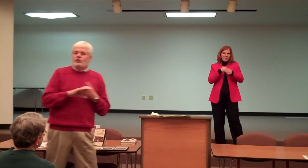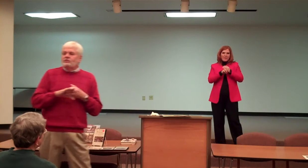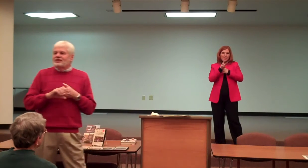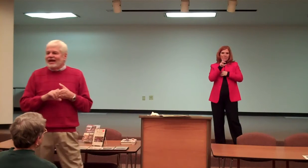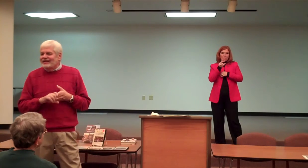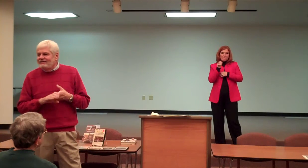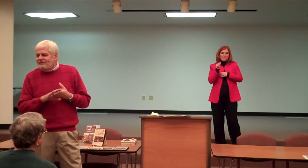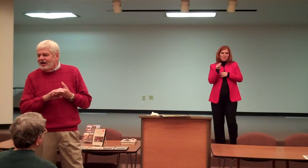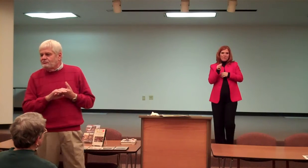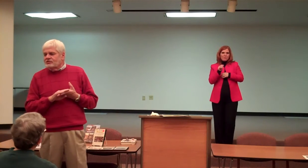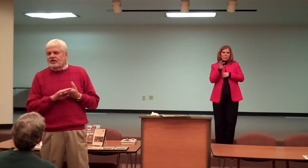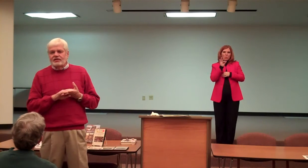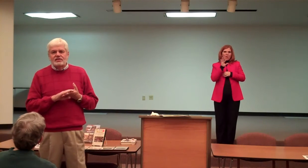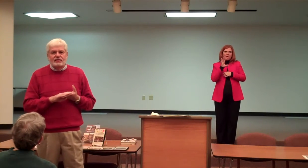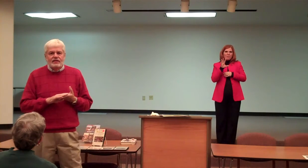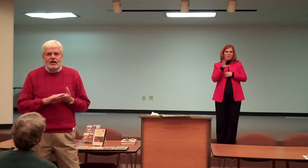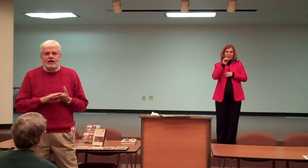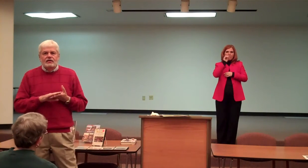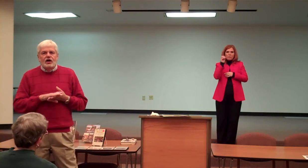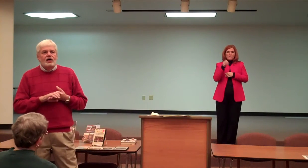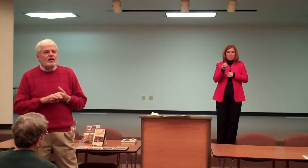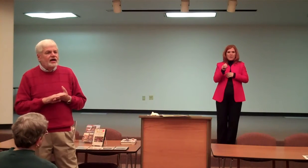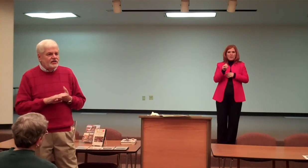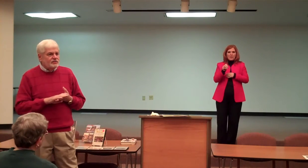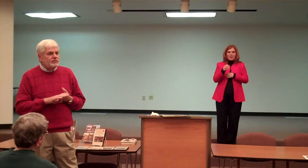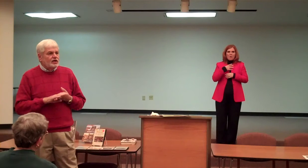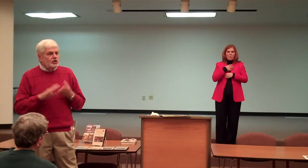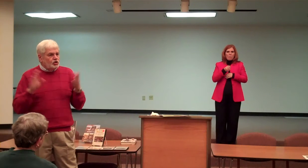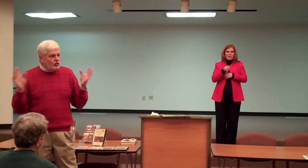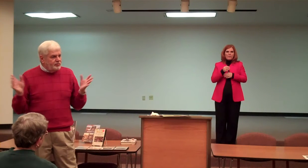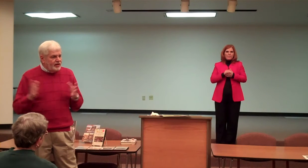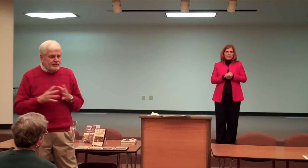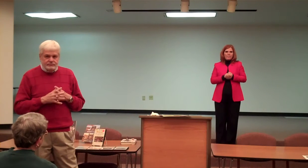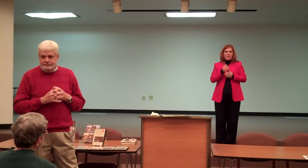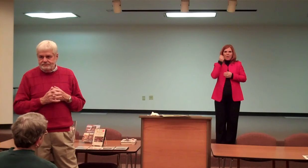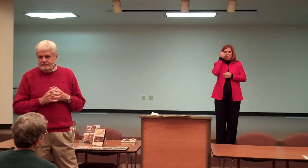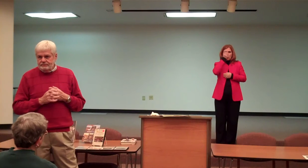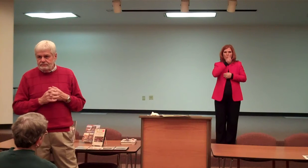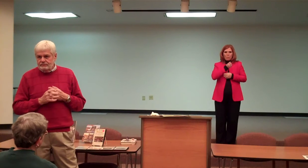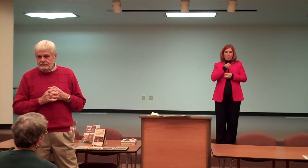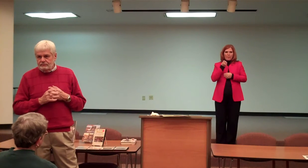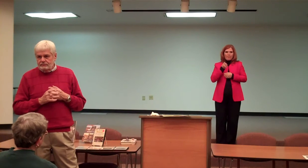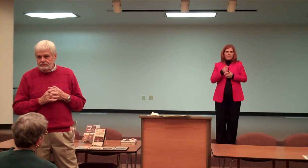Virginia, we're 95% Caucasian, European.